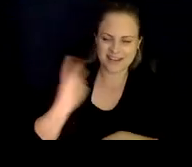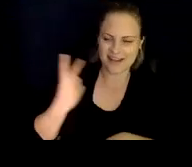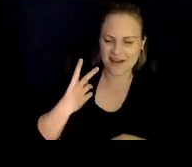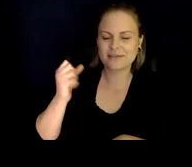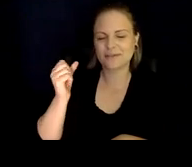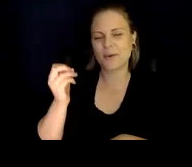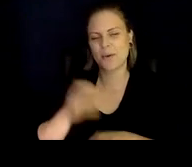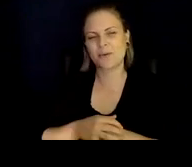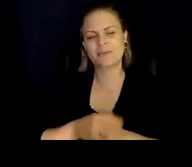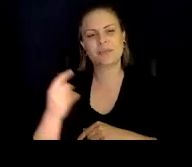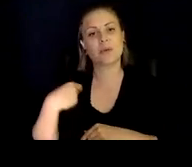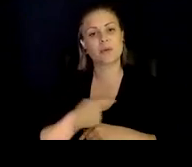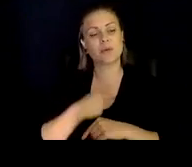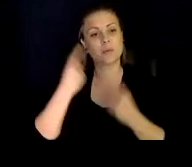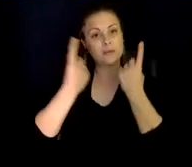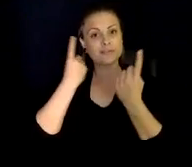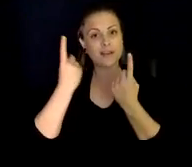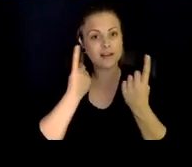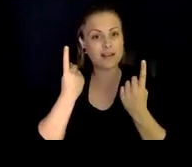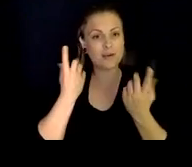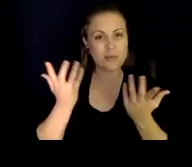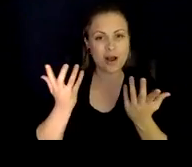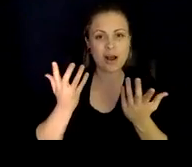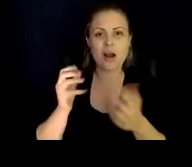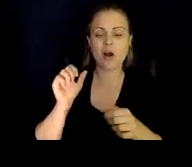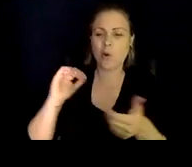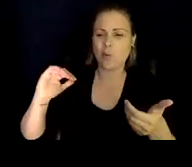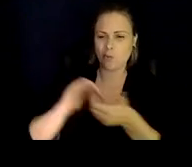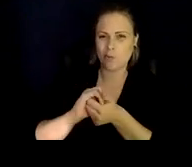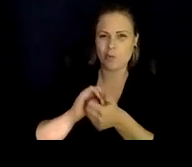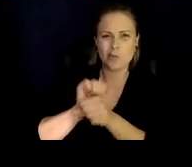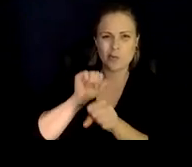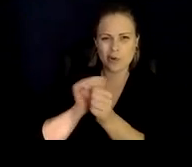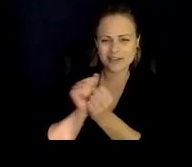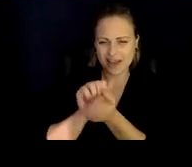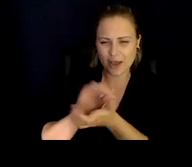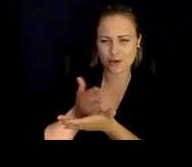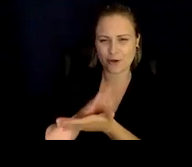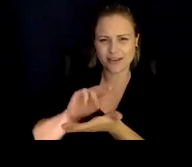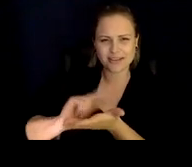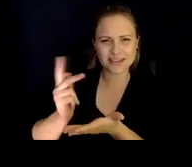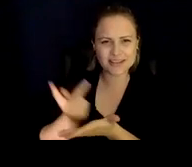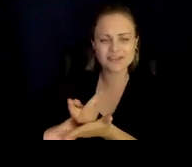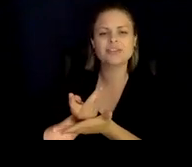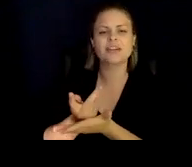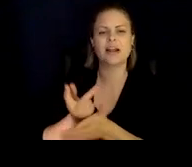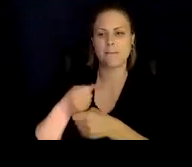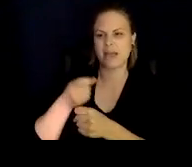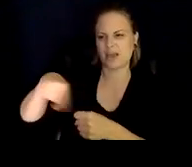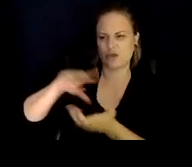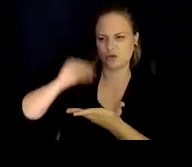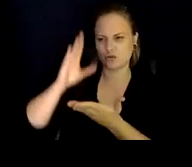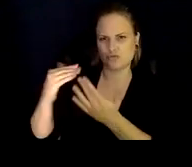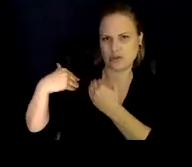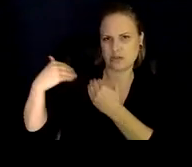we came to realize that working together in the kitchen, among other things, making the students responsible to